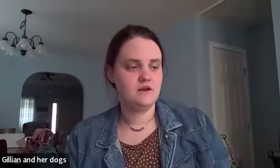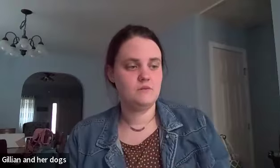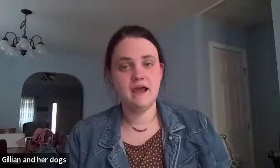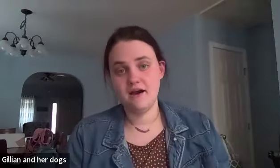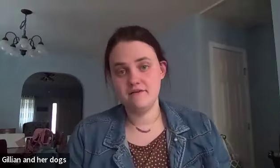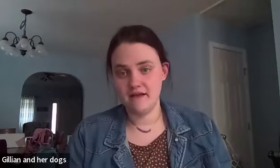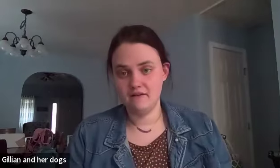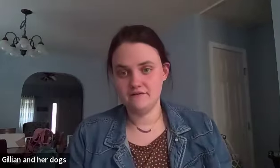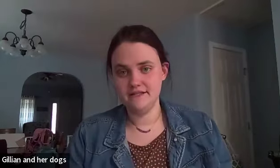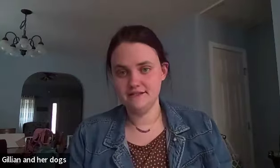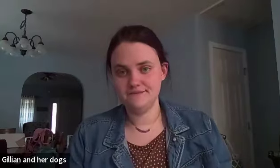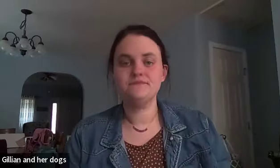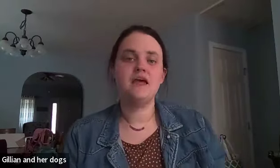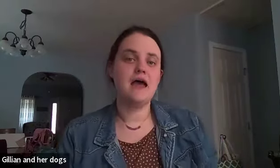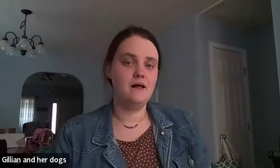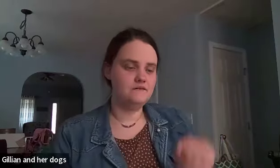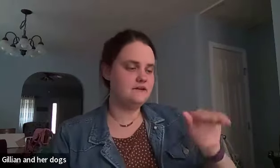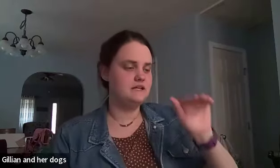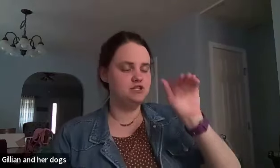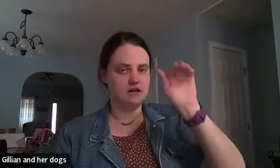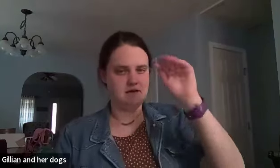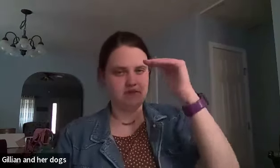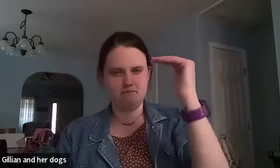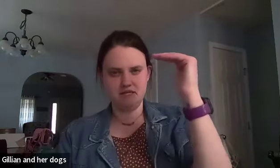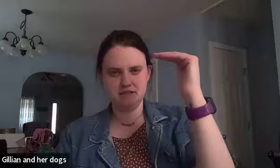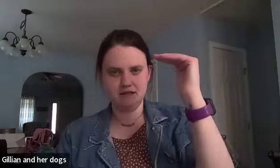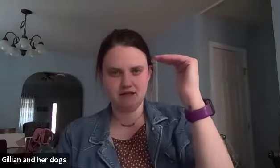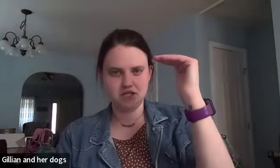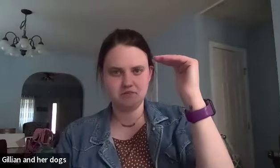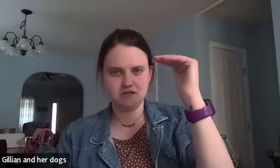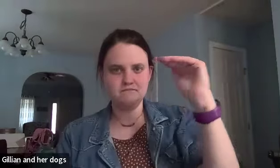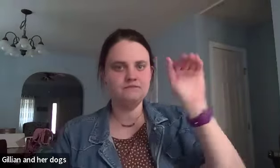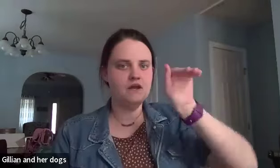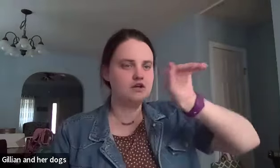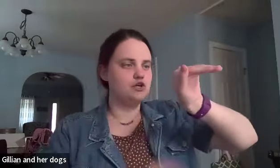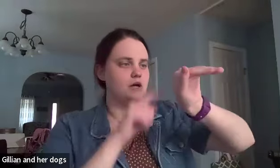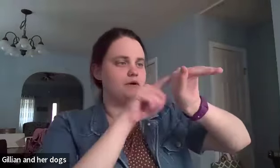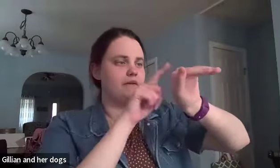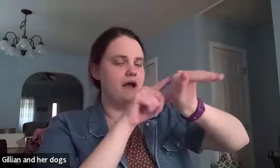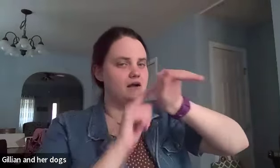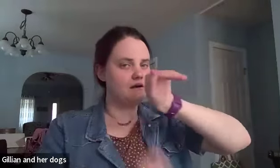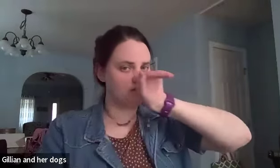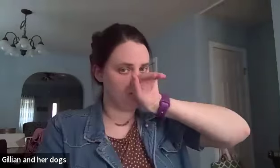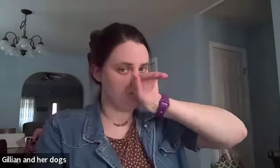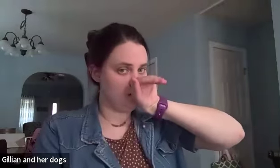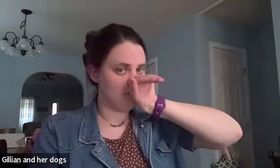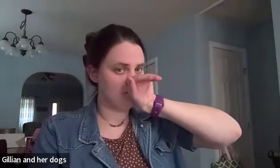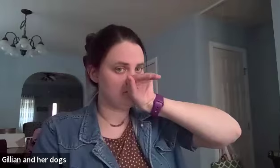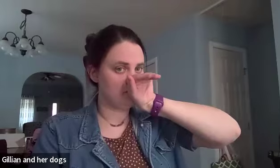Then we have elephant. Elephant is you're going to have that bent hand shape again. You're going to bring the back to your nose